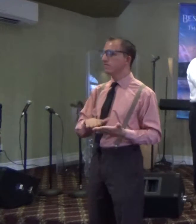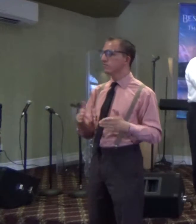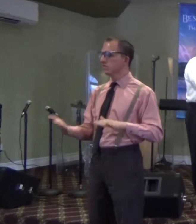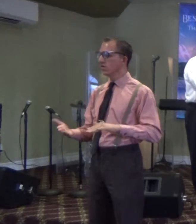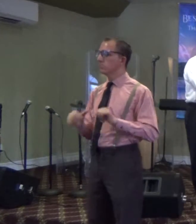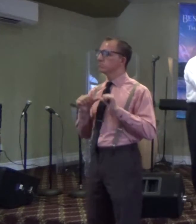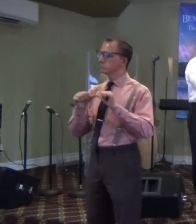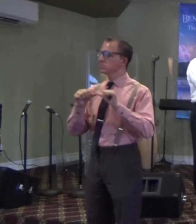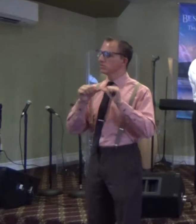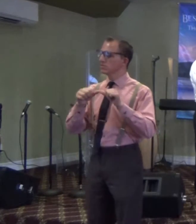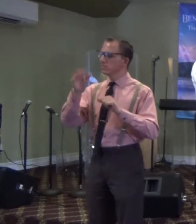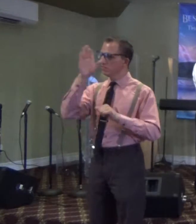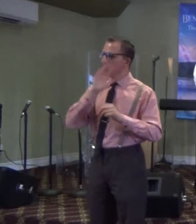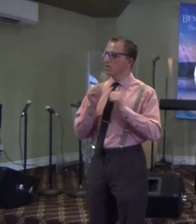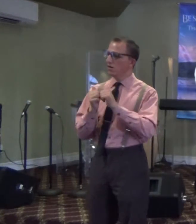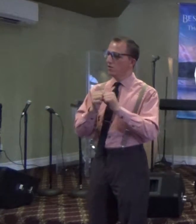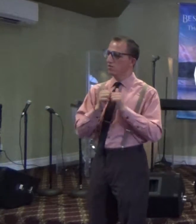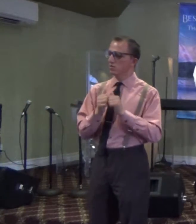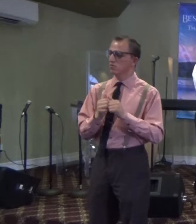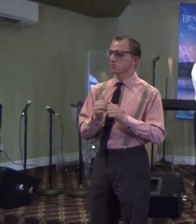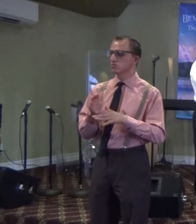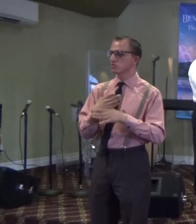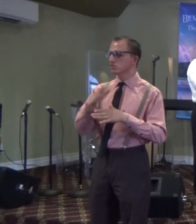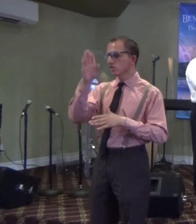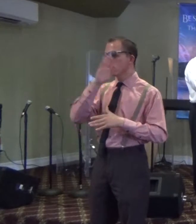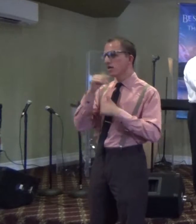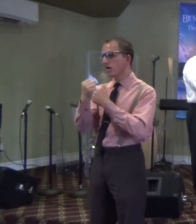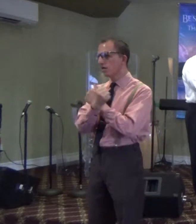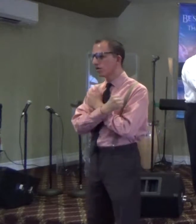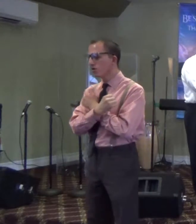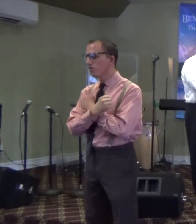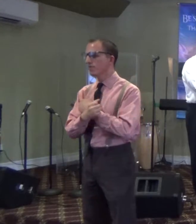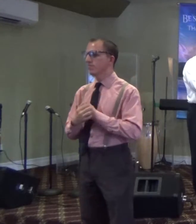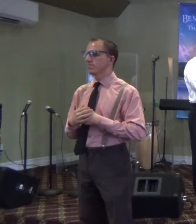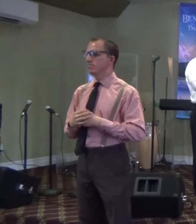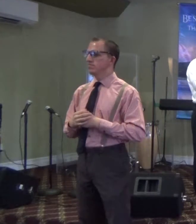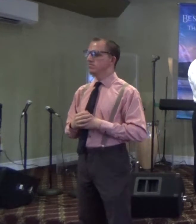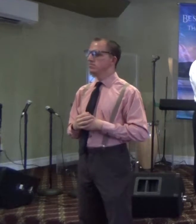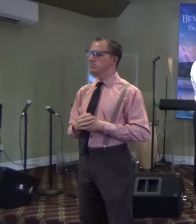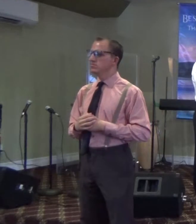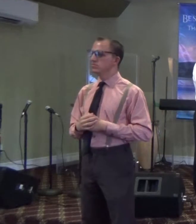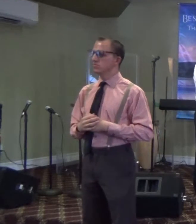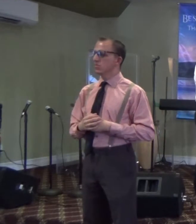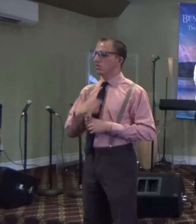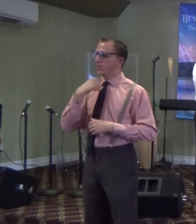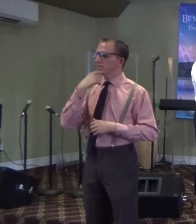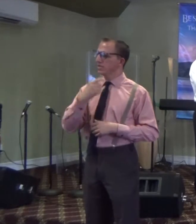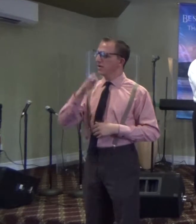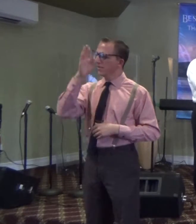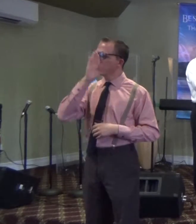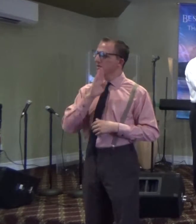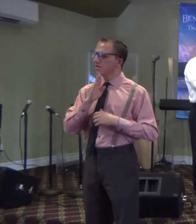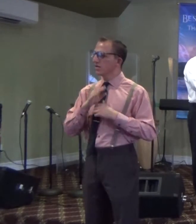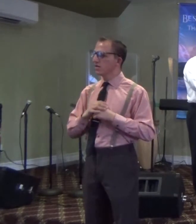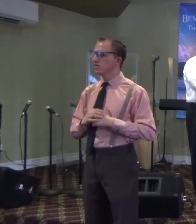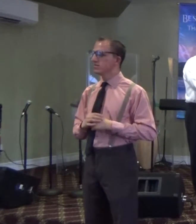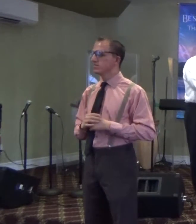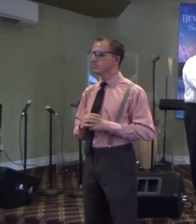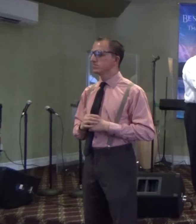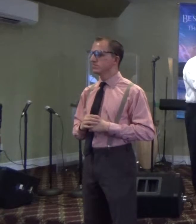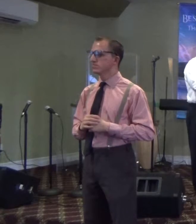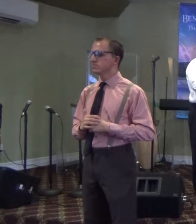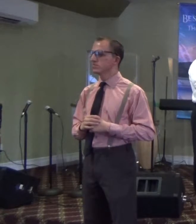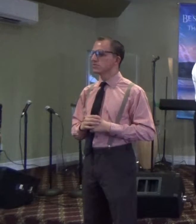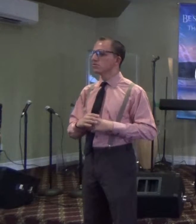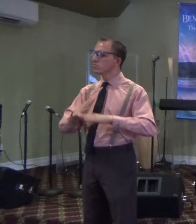this earth. Empezamos a hablar del amor de Dios. We began to speak to her about the love of God. Empezamos a decir que el Señor We began to tell her